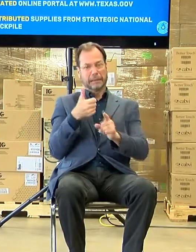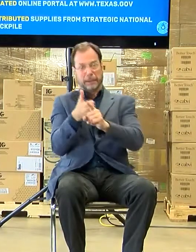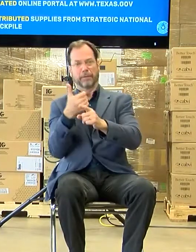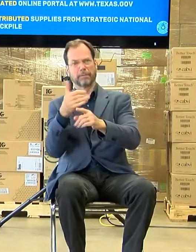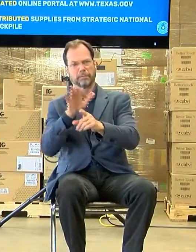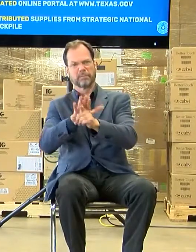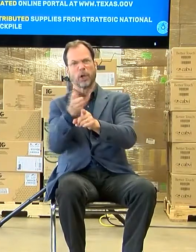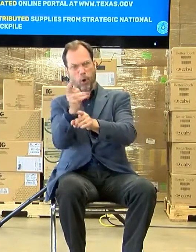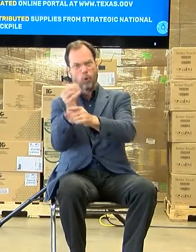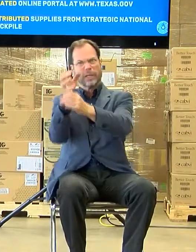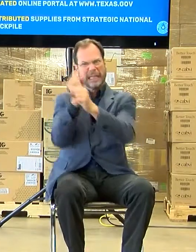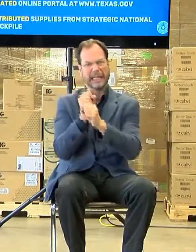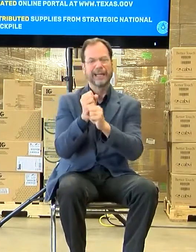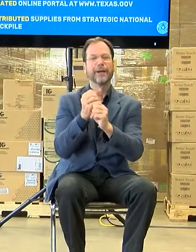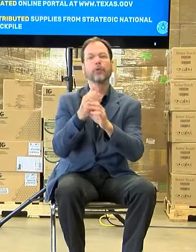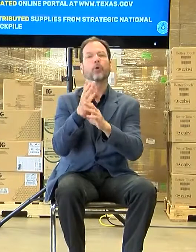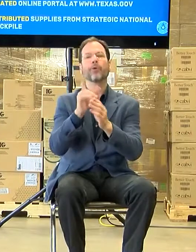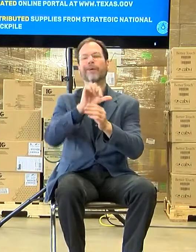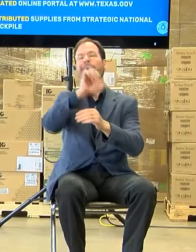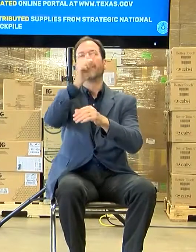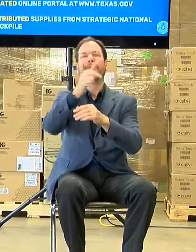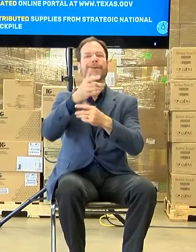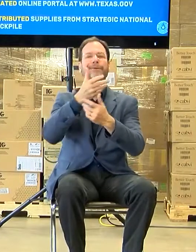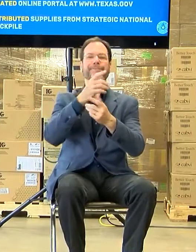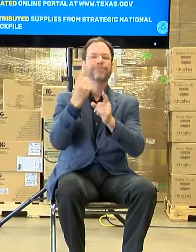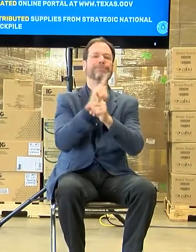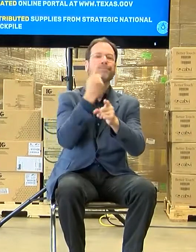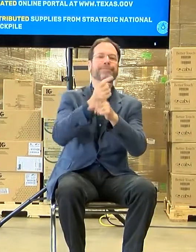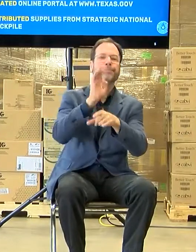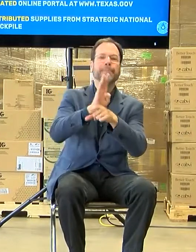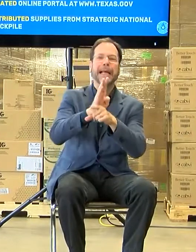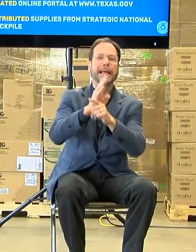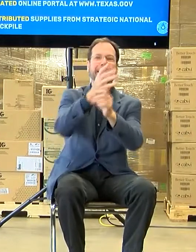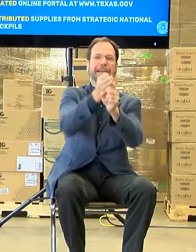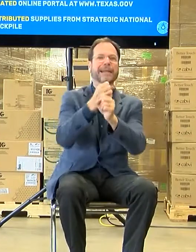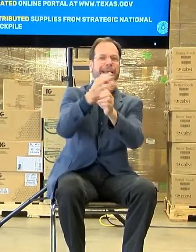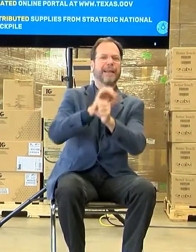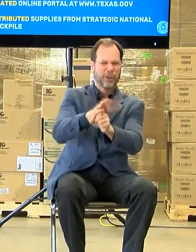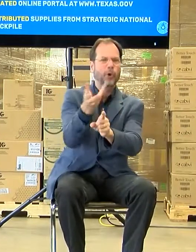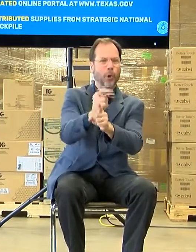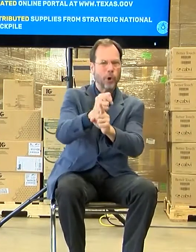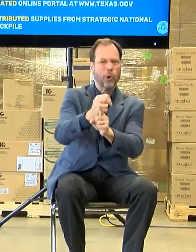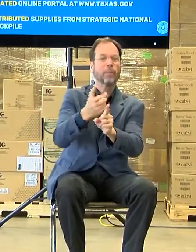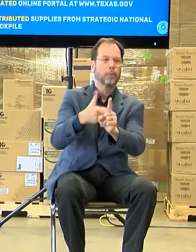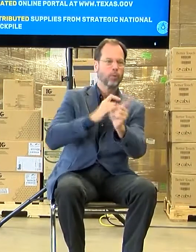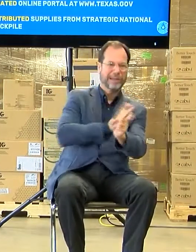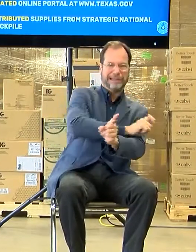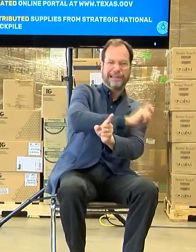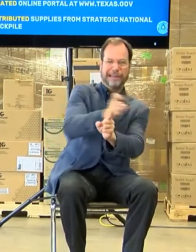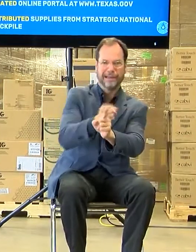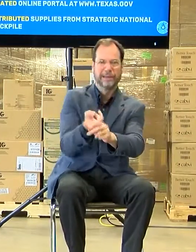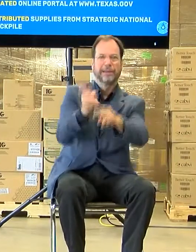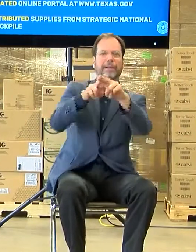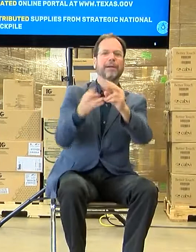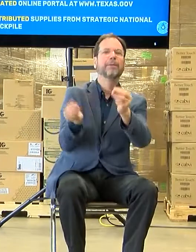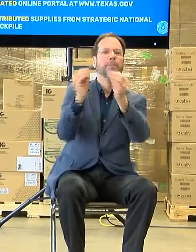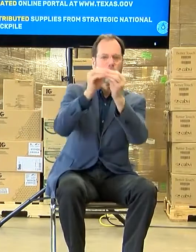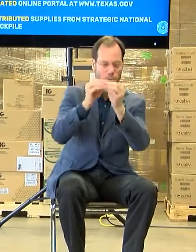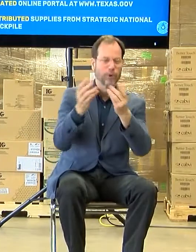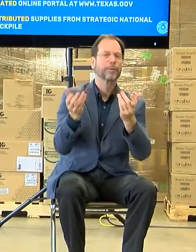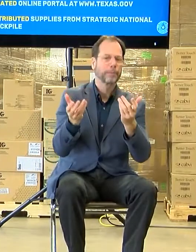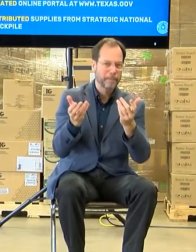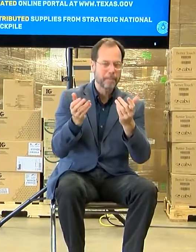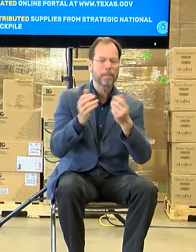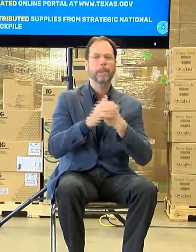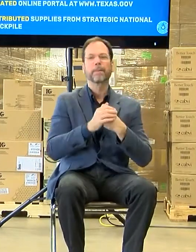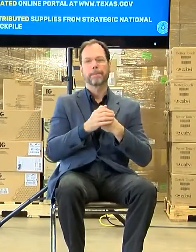own through their pre-existing supply chains that these hospitals and other healthcare providers had in